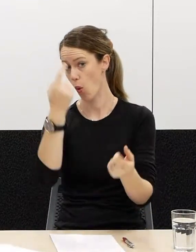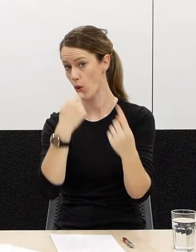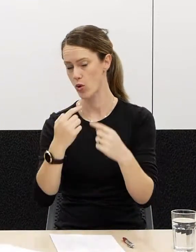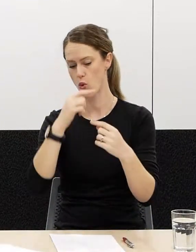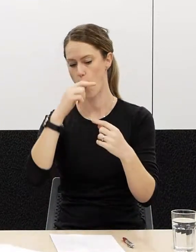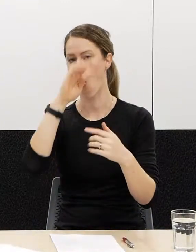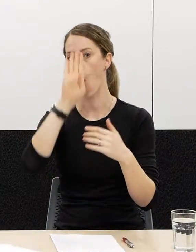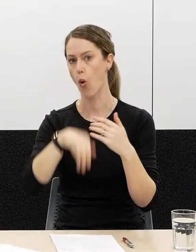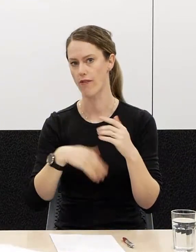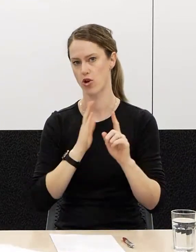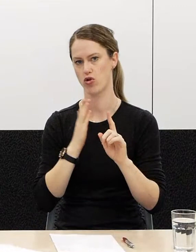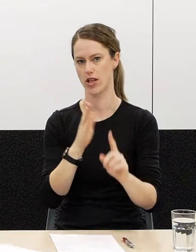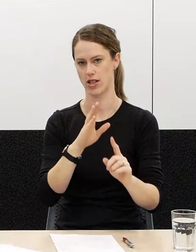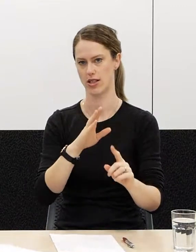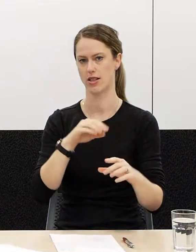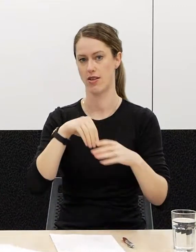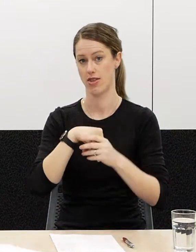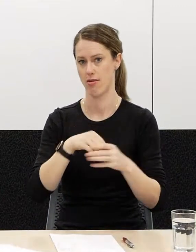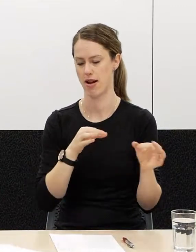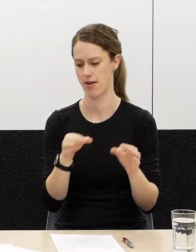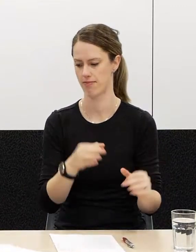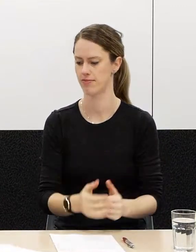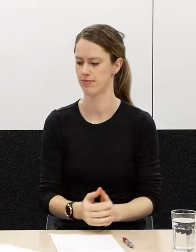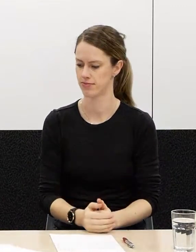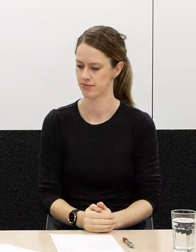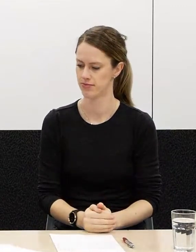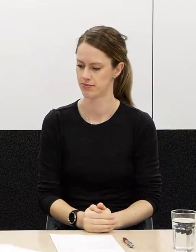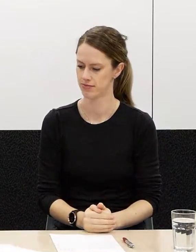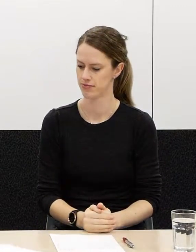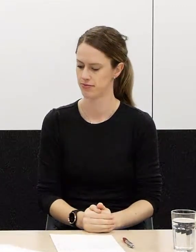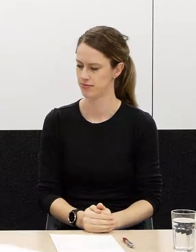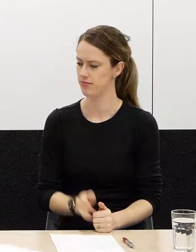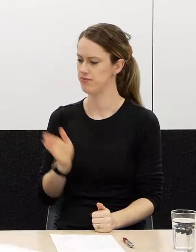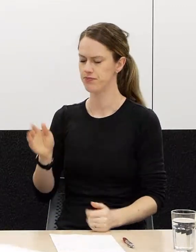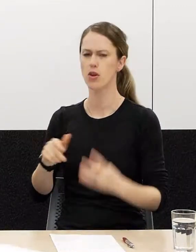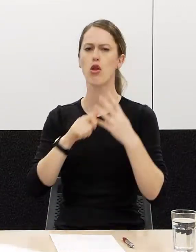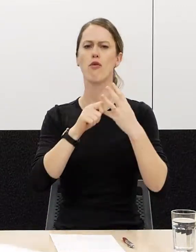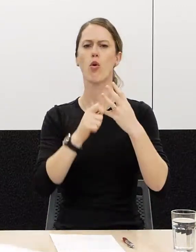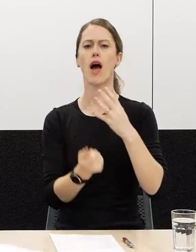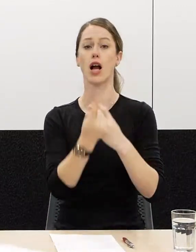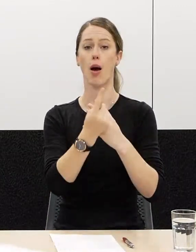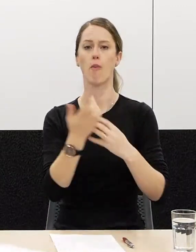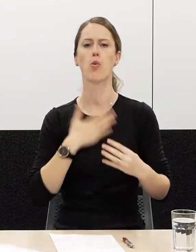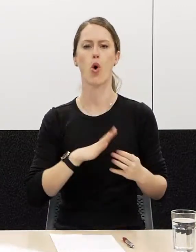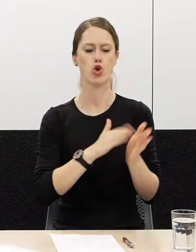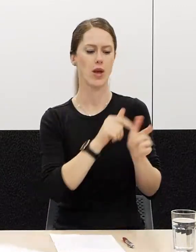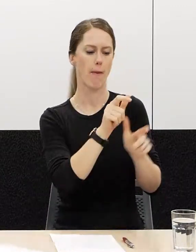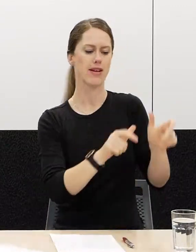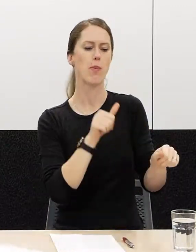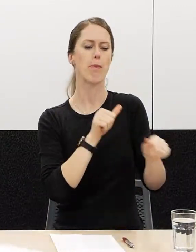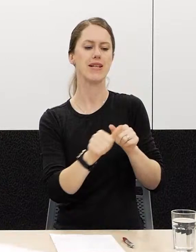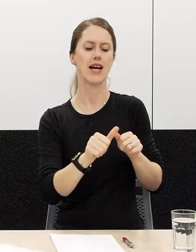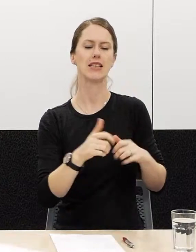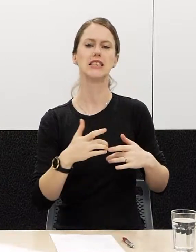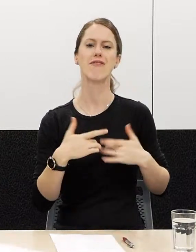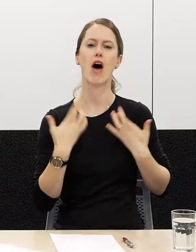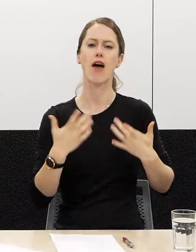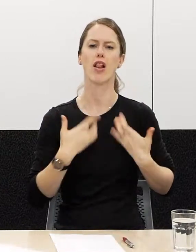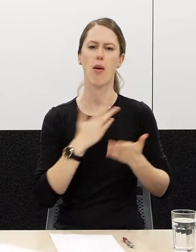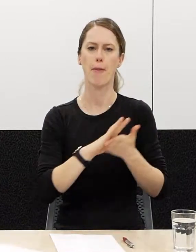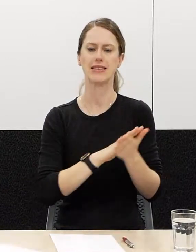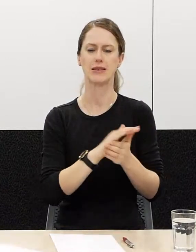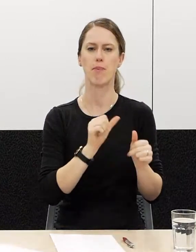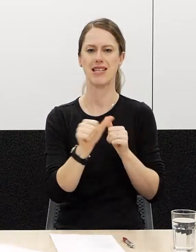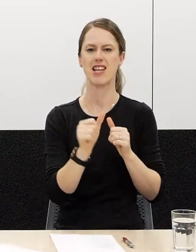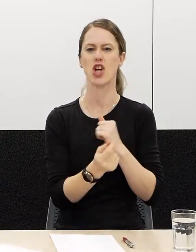all of those strategies within the plan. And the fourth outcome is New Zealanders have better cancer survival. So how are we going to do this?